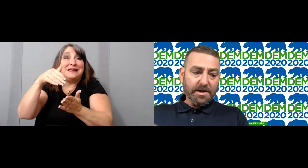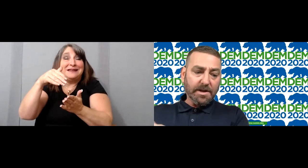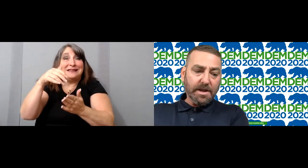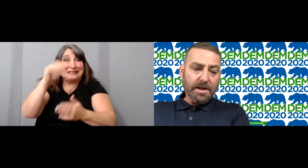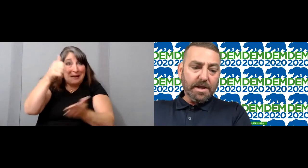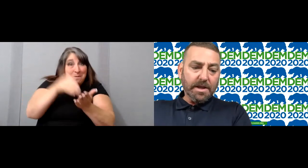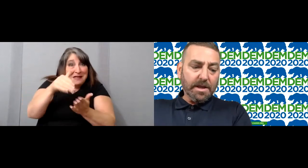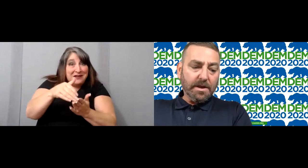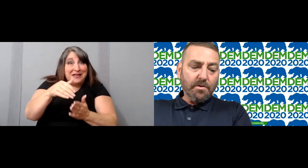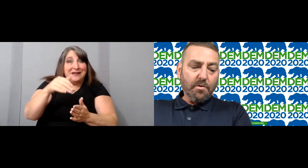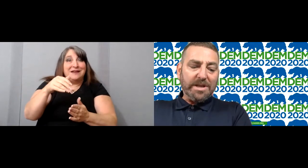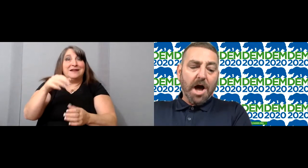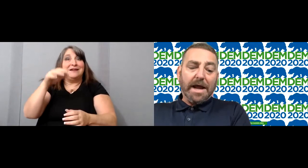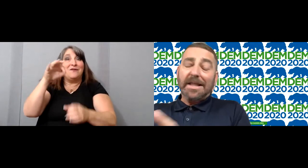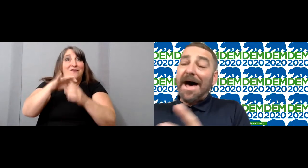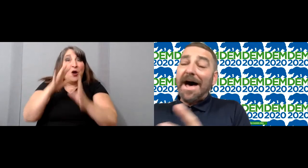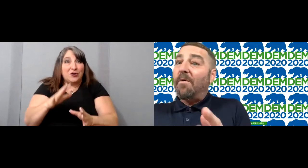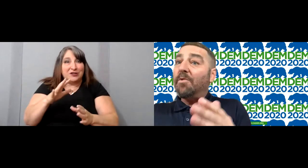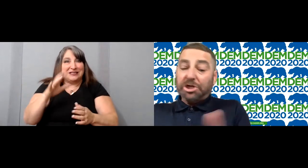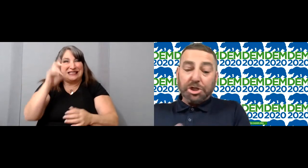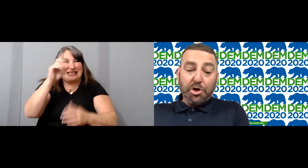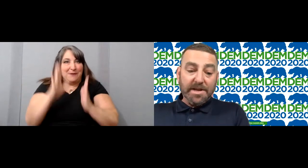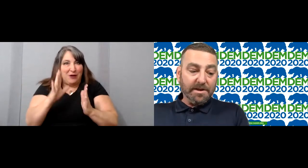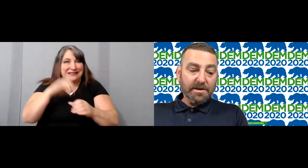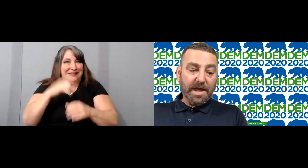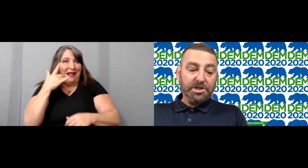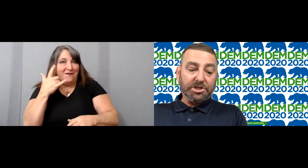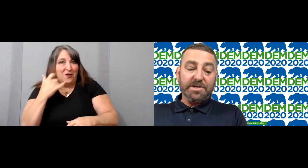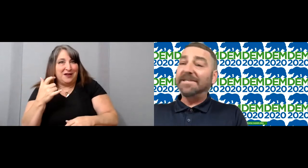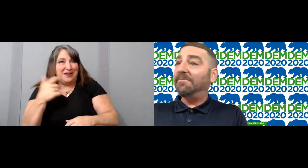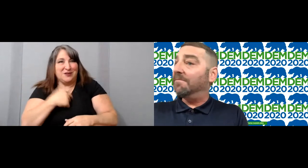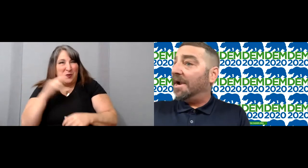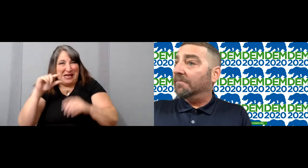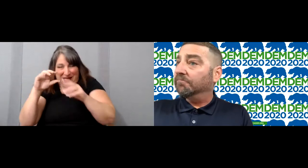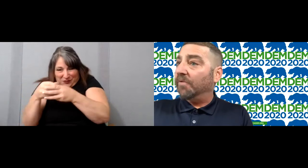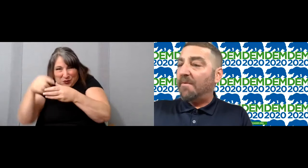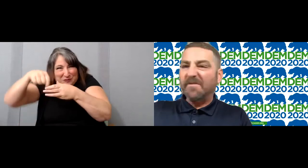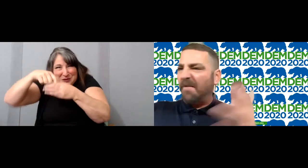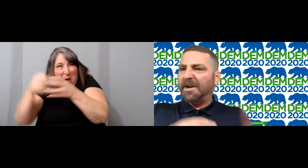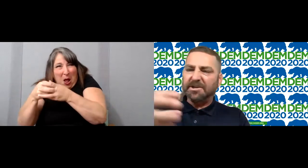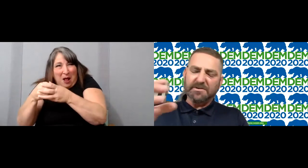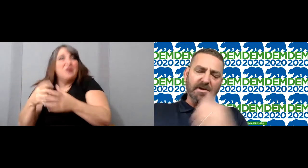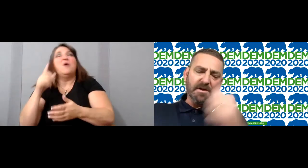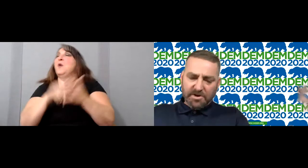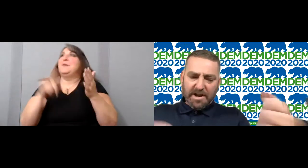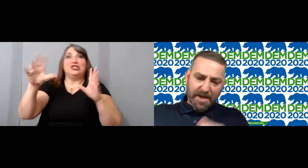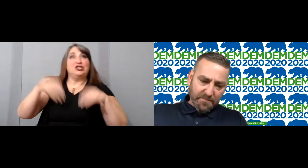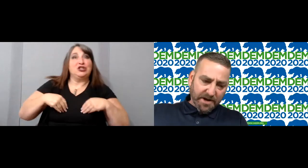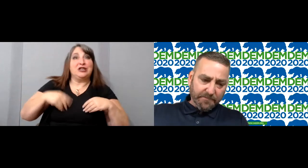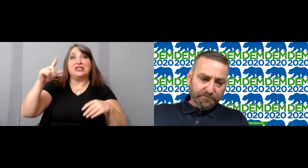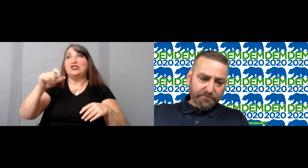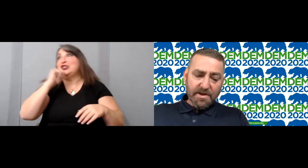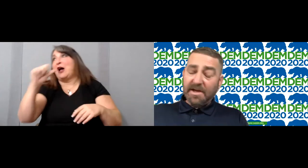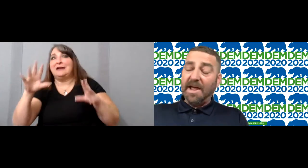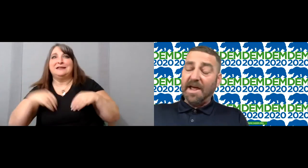on. We talk a lot about what we should and shouldn't accept in money, right? We have conversations, good money, bad